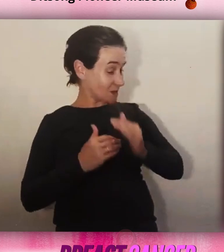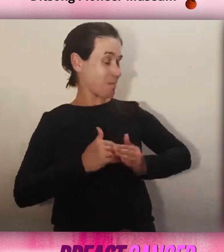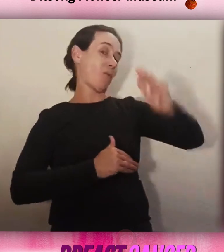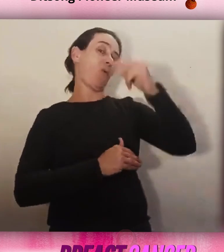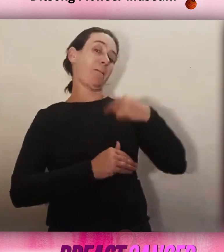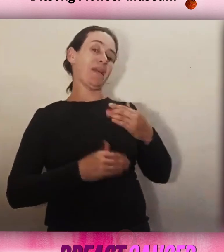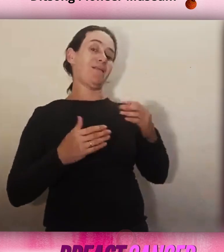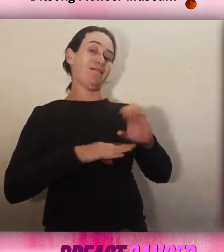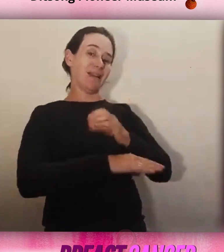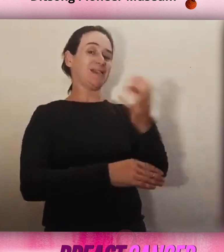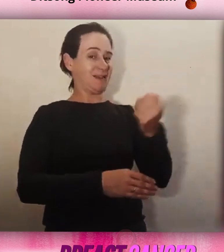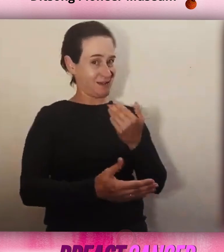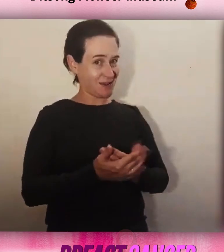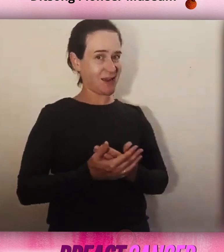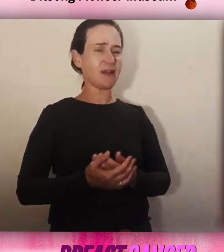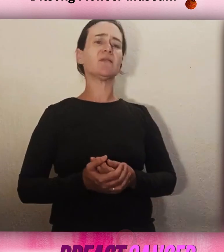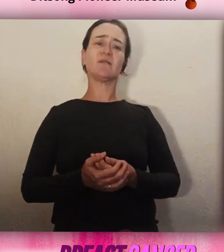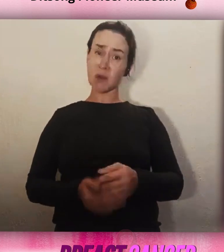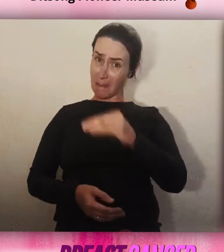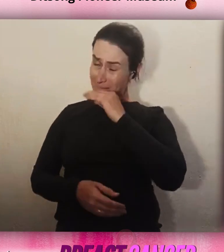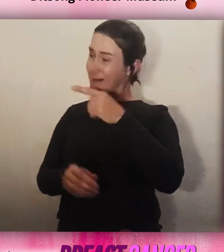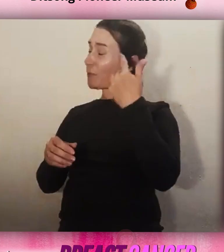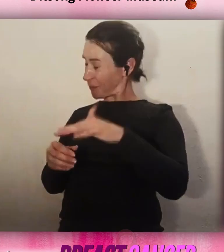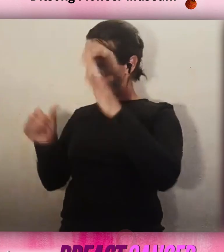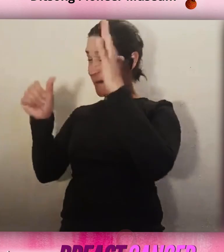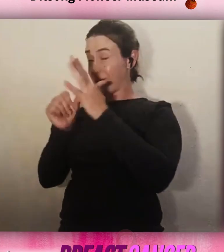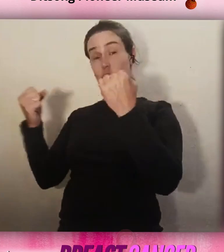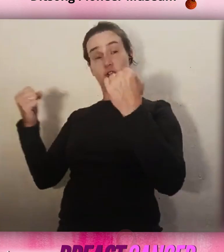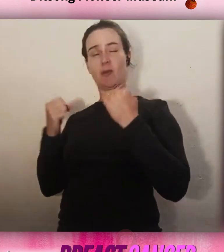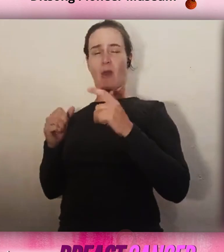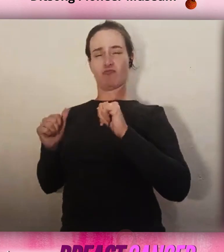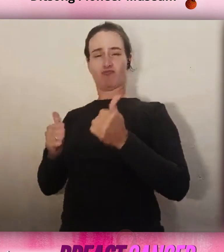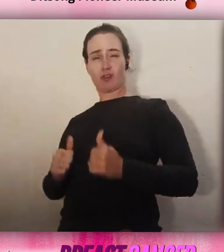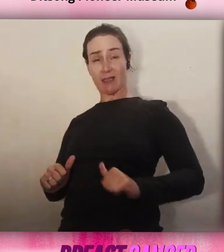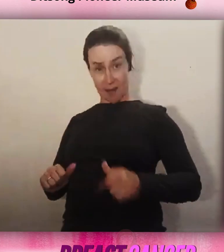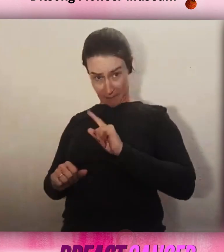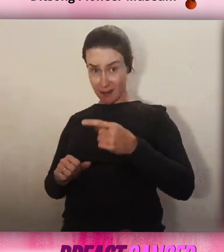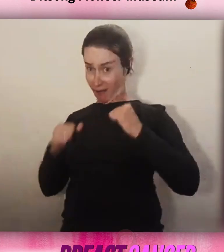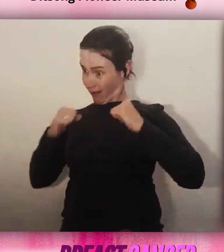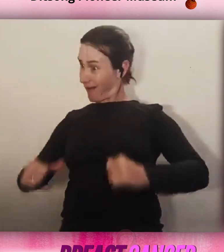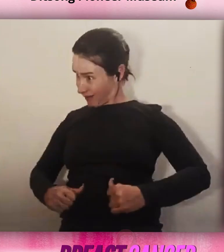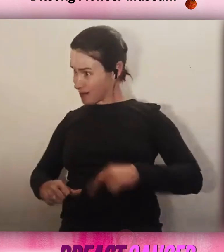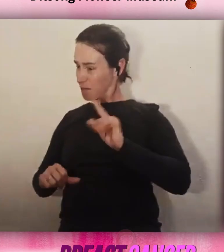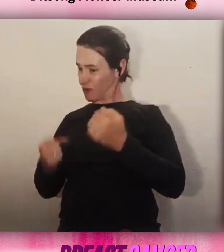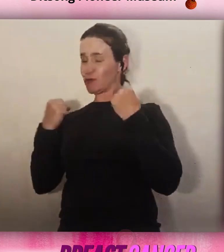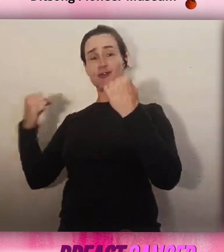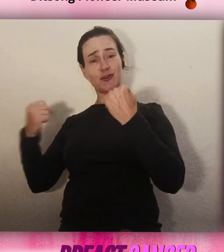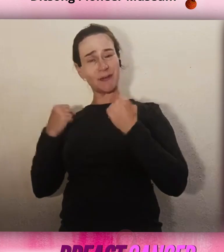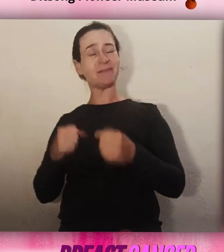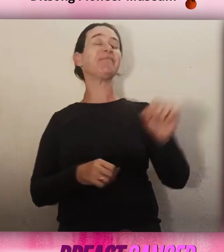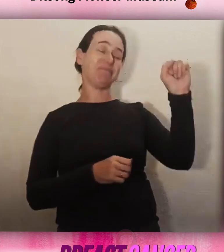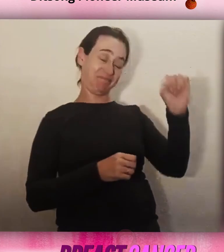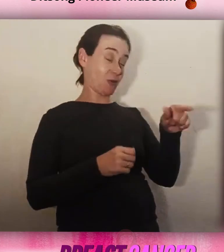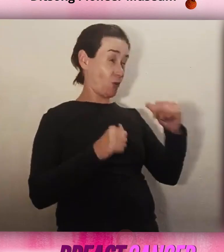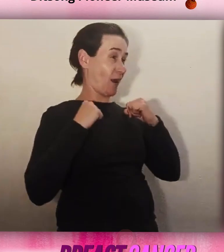overweight, it increases your risk Sure. of cancer. you So know. there's other reasons to jump, not just to look sexy. Yes, There's- yes. Your